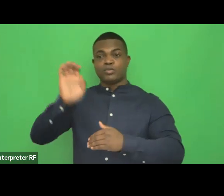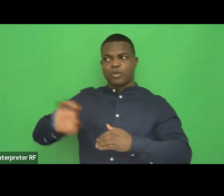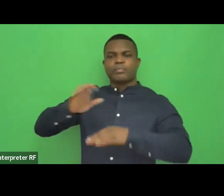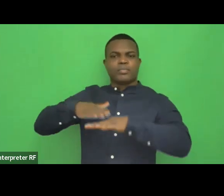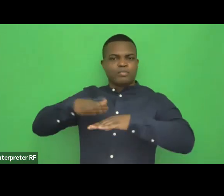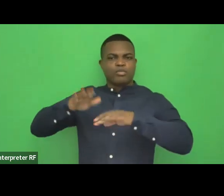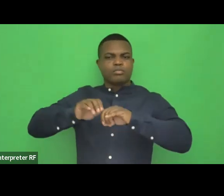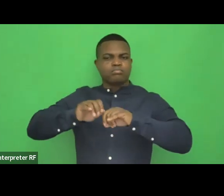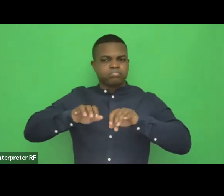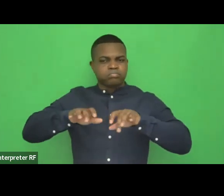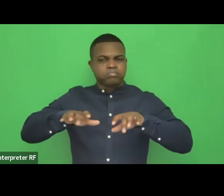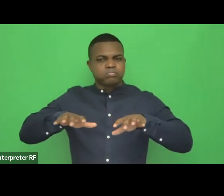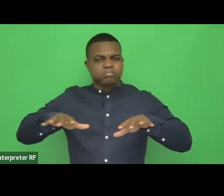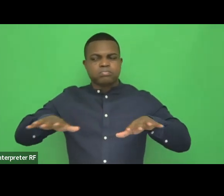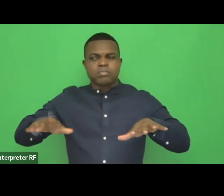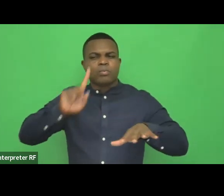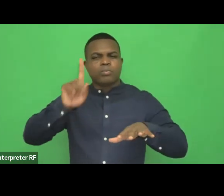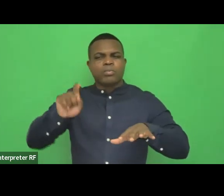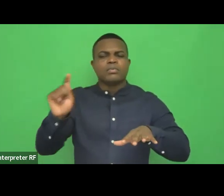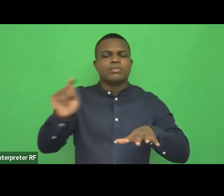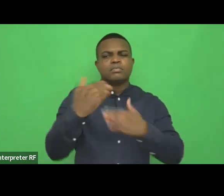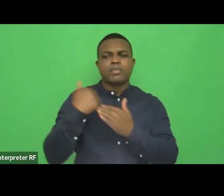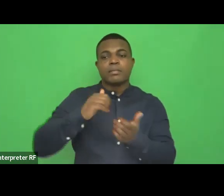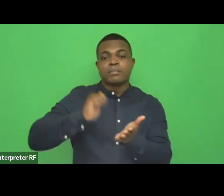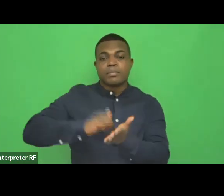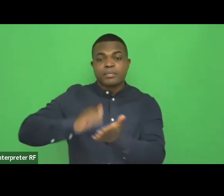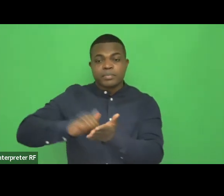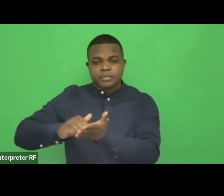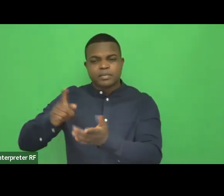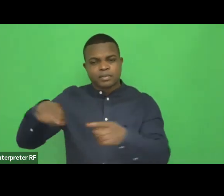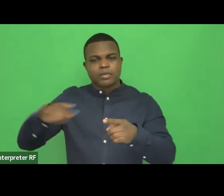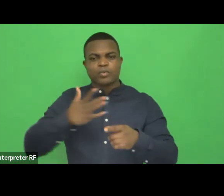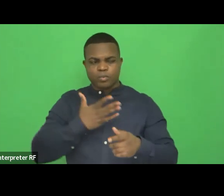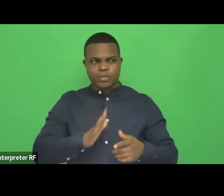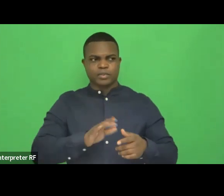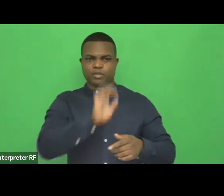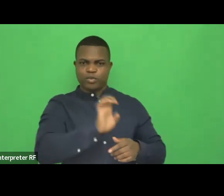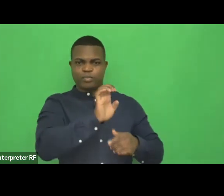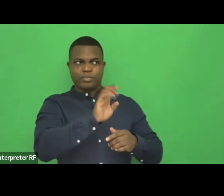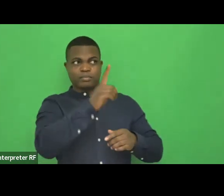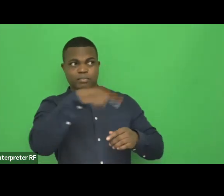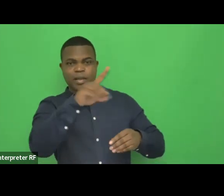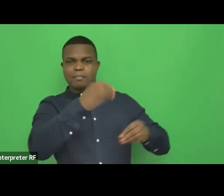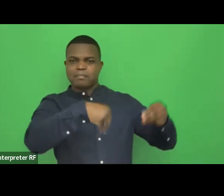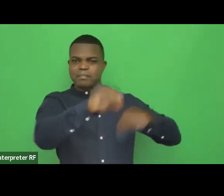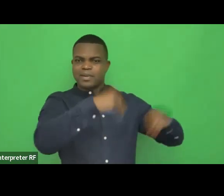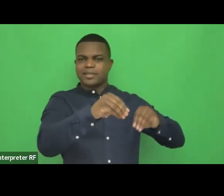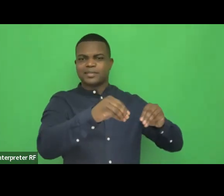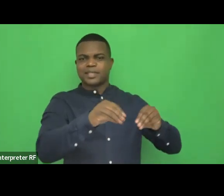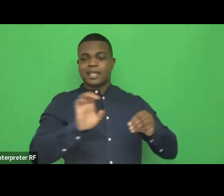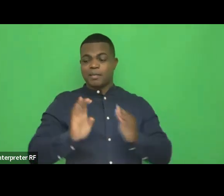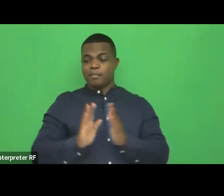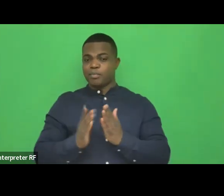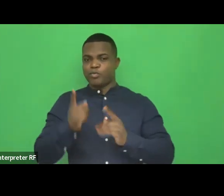and that their ebook reading systems are accessible too. But how will people know whether or not they're reading an ebook that is or isn't